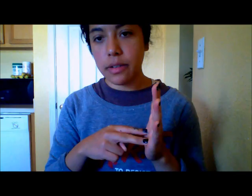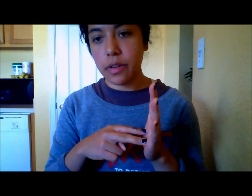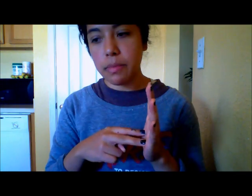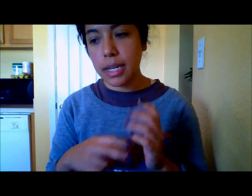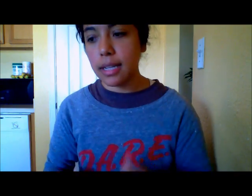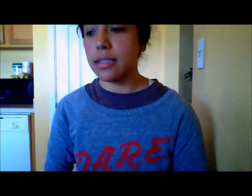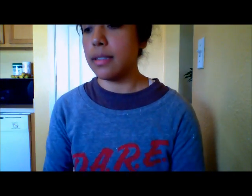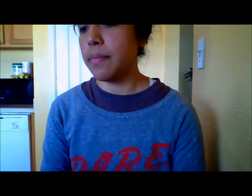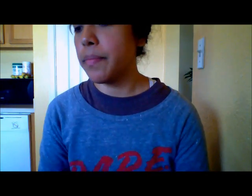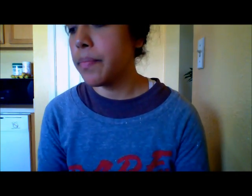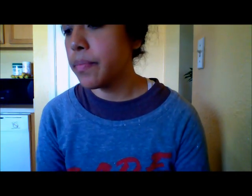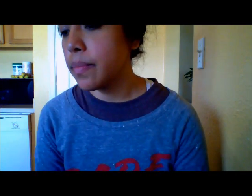different meanings.